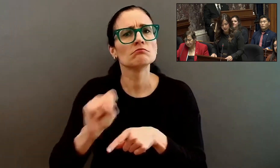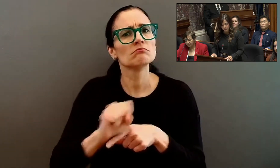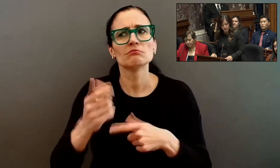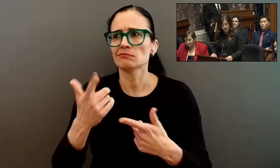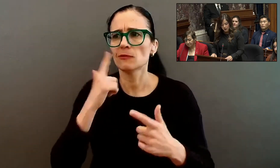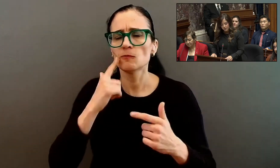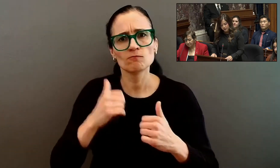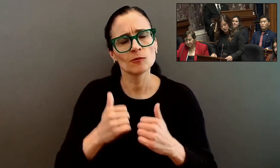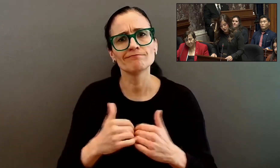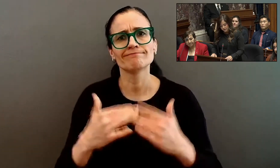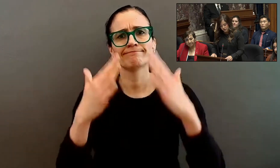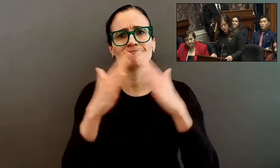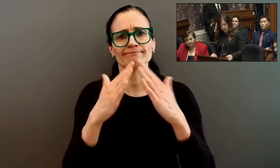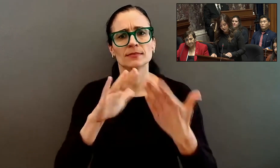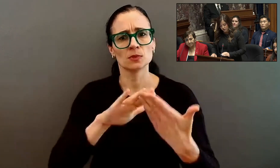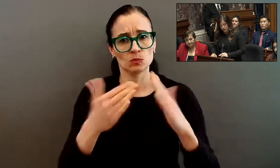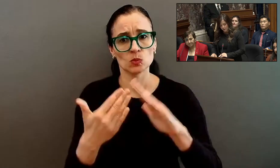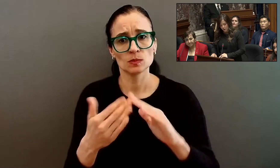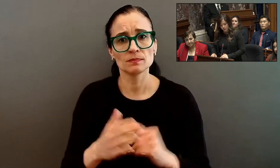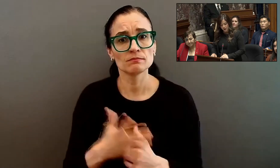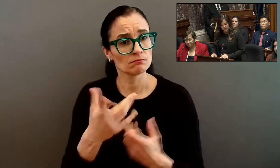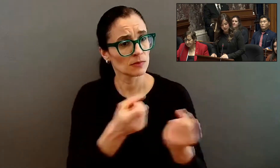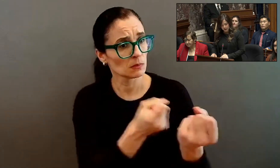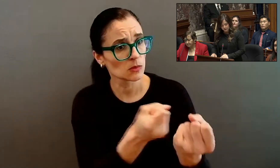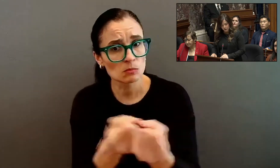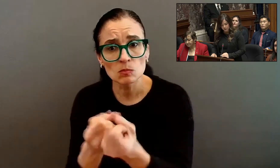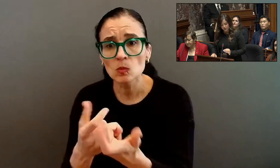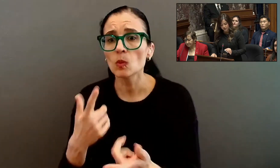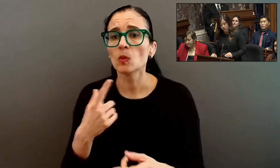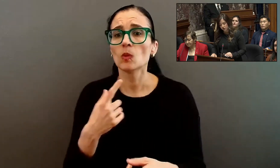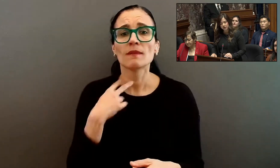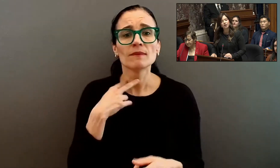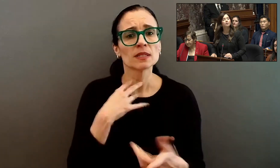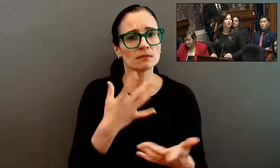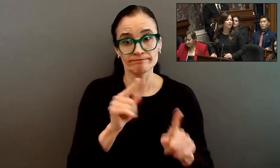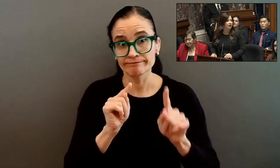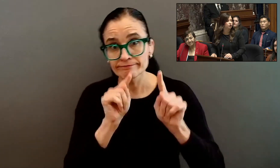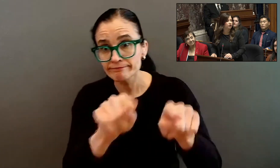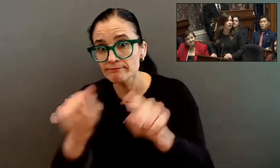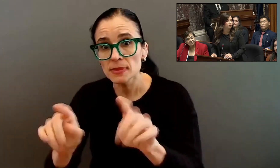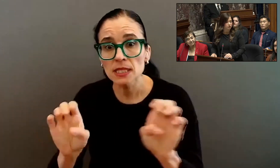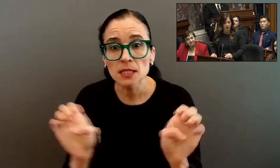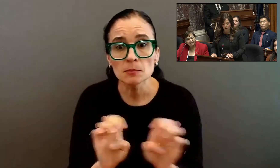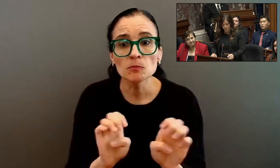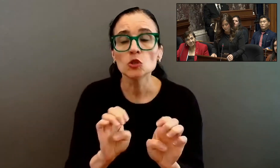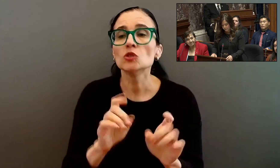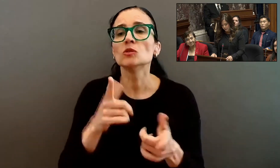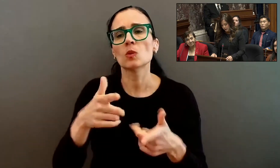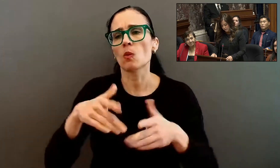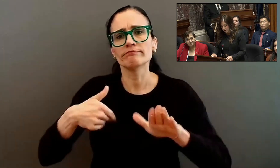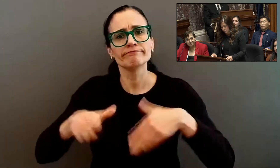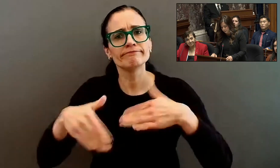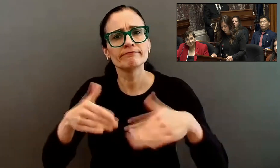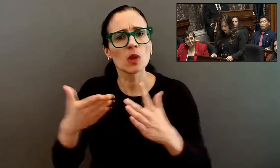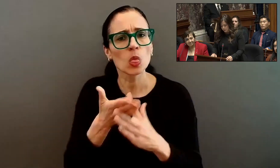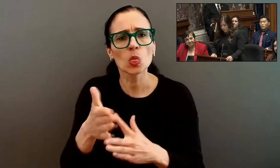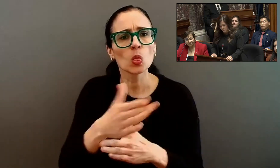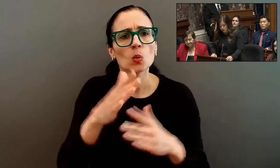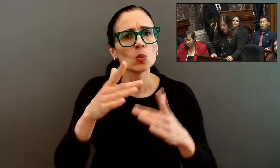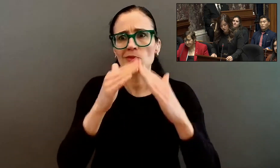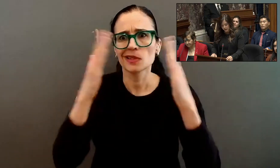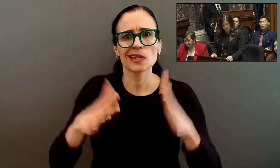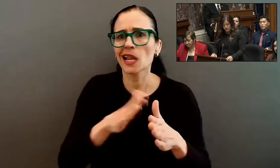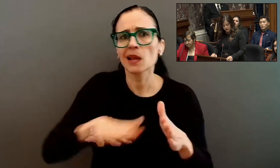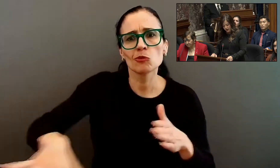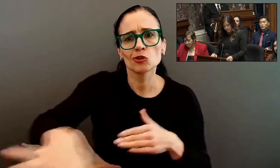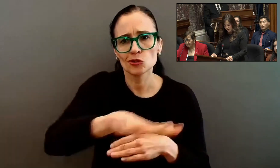neighbourhood beats, police officers endeavour to uphold public safety with professionalism, compassion, and resolve. Mr. Speaker, it's important